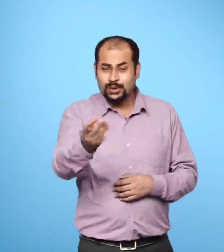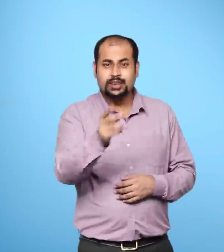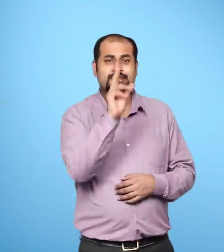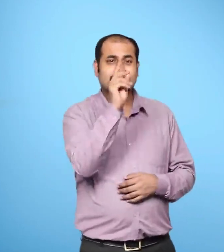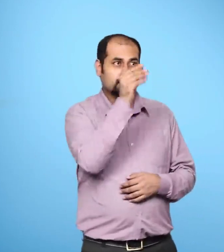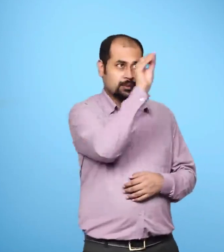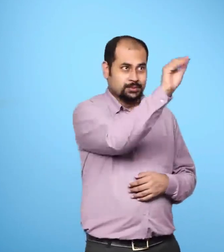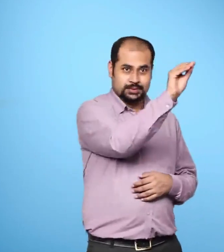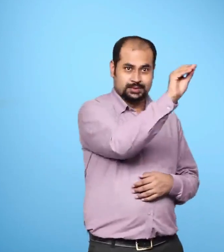second,